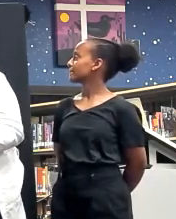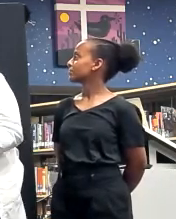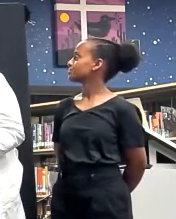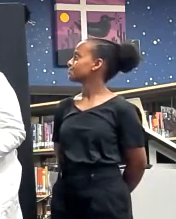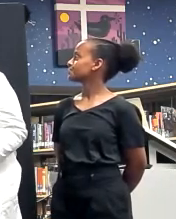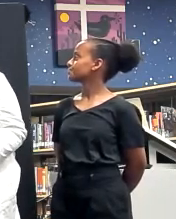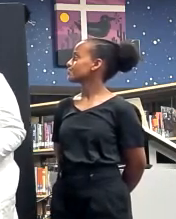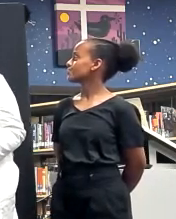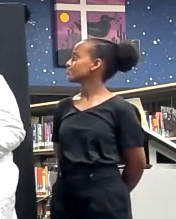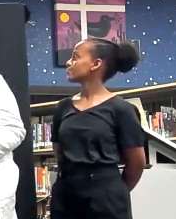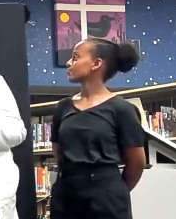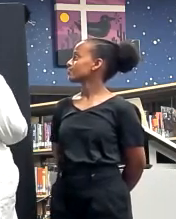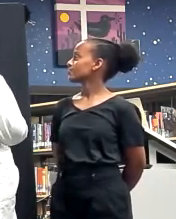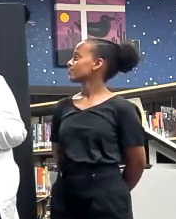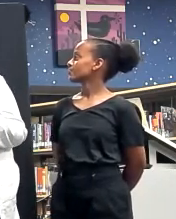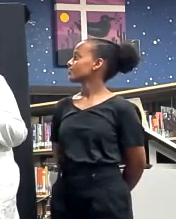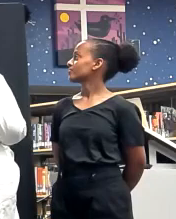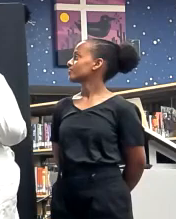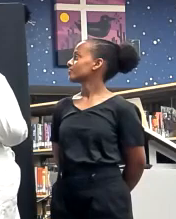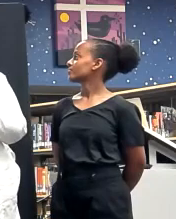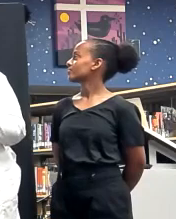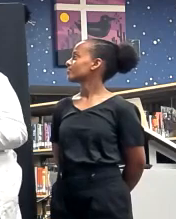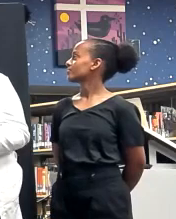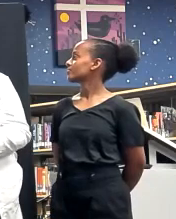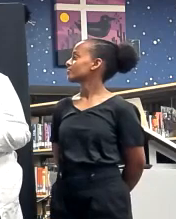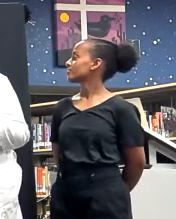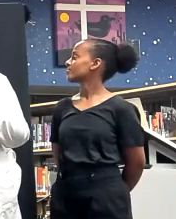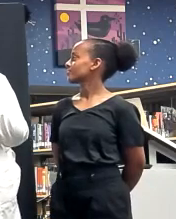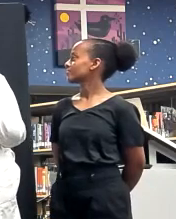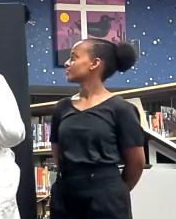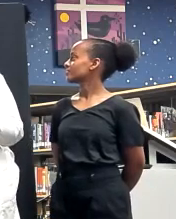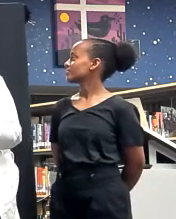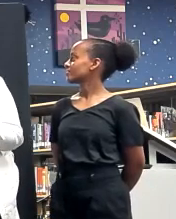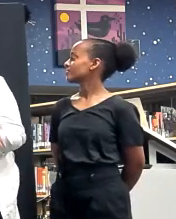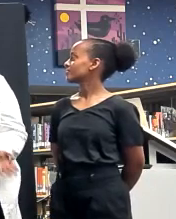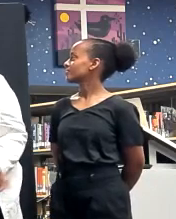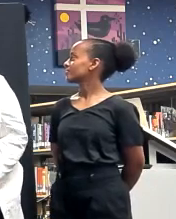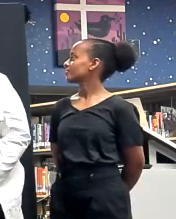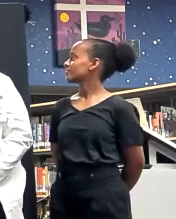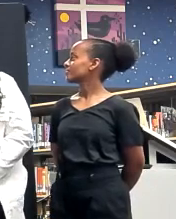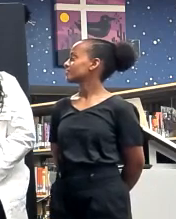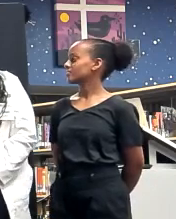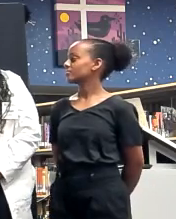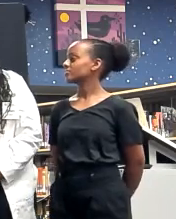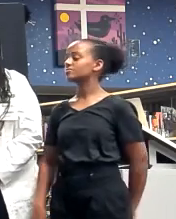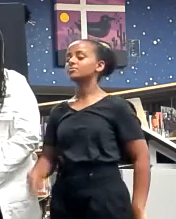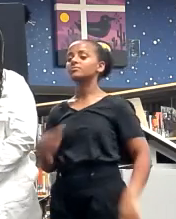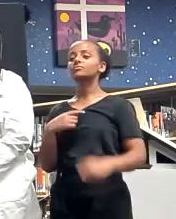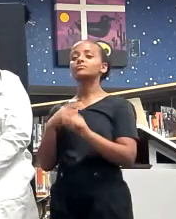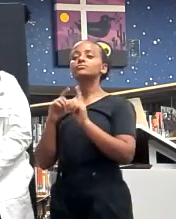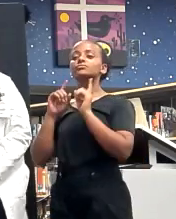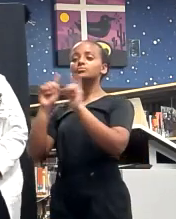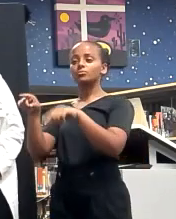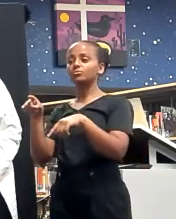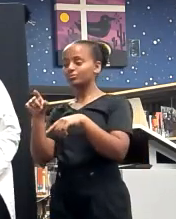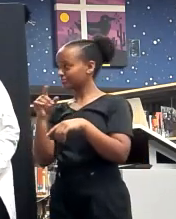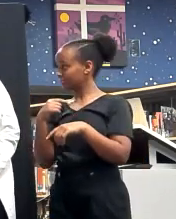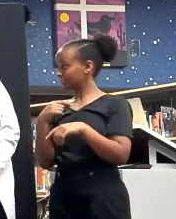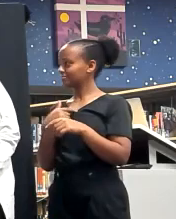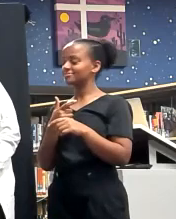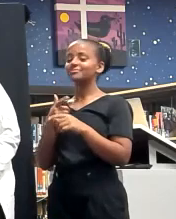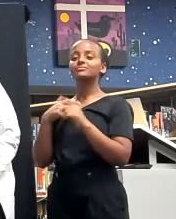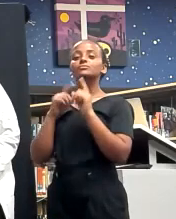with the patients. I was fascinated with their bedside manner. And then also the surgery part was really